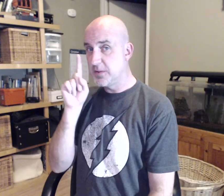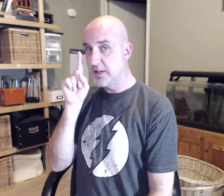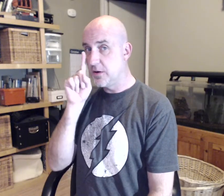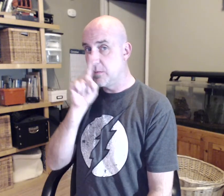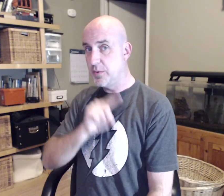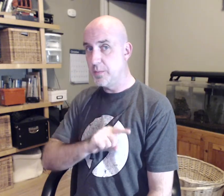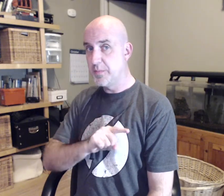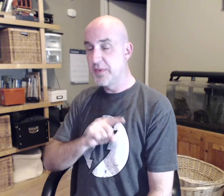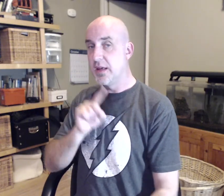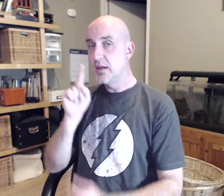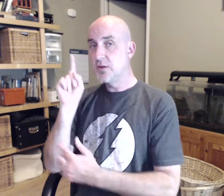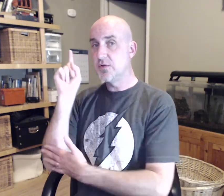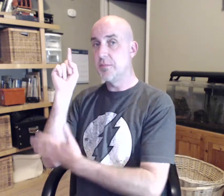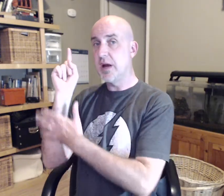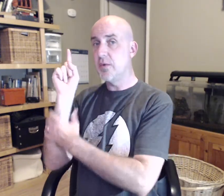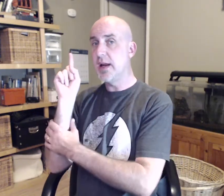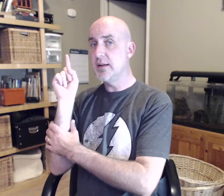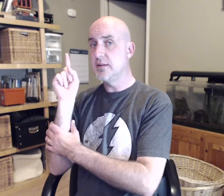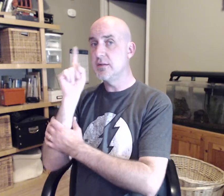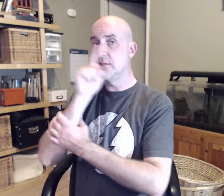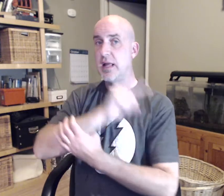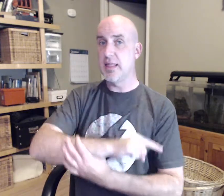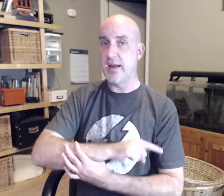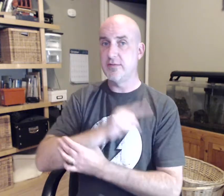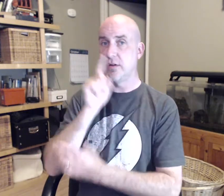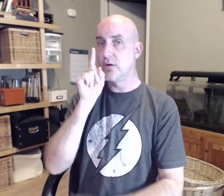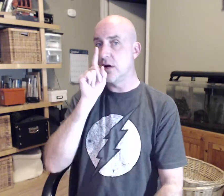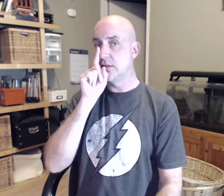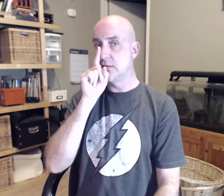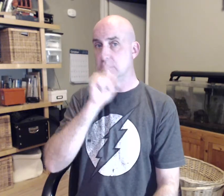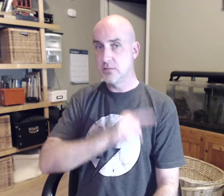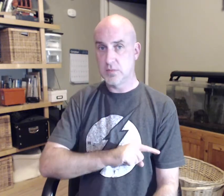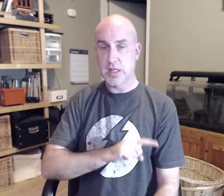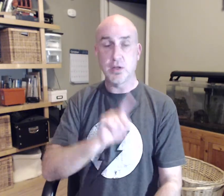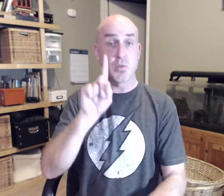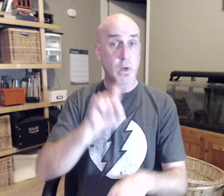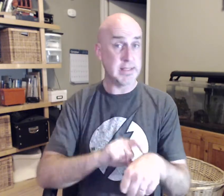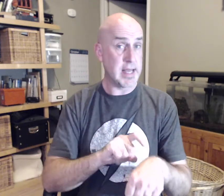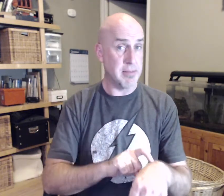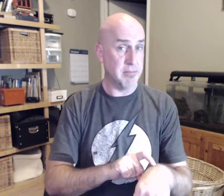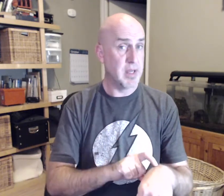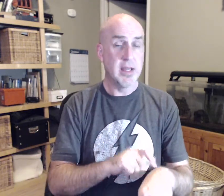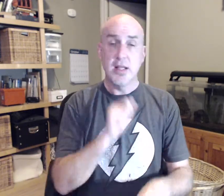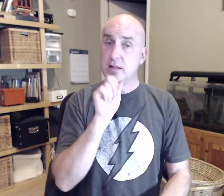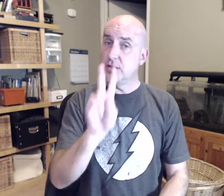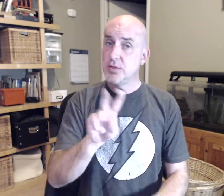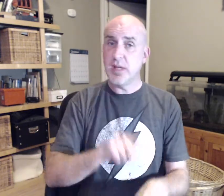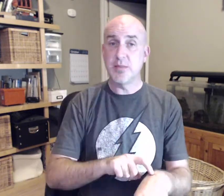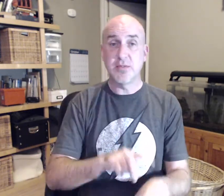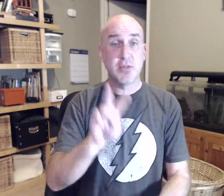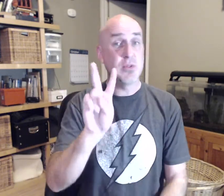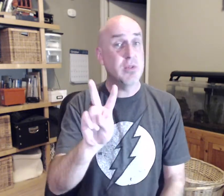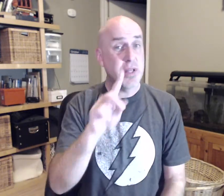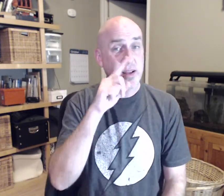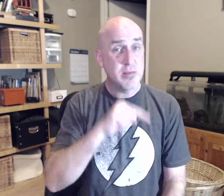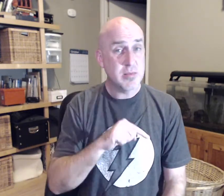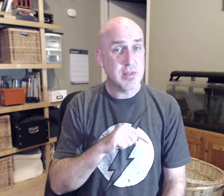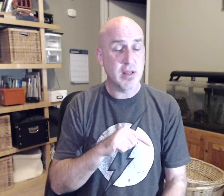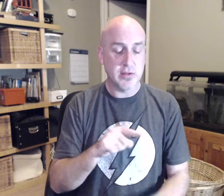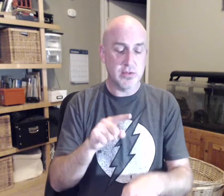here. Boop. It goes from my right to my left, across, and it goes one time, not two times. If you do two times, you